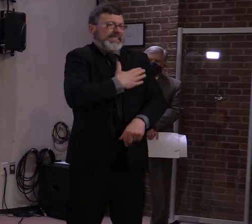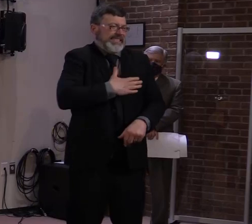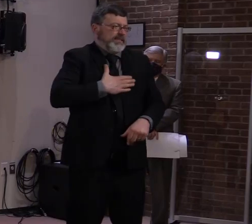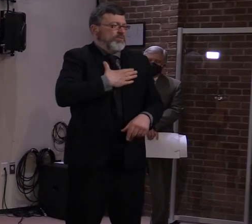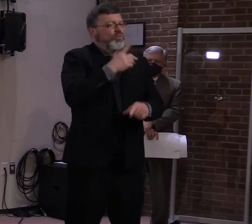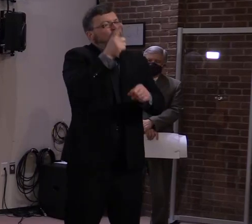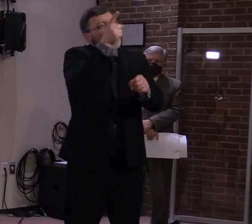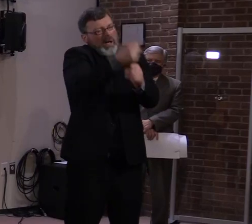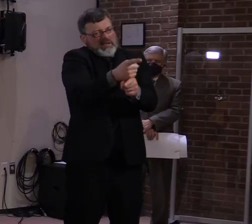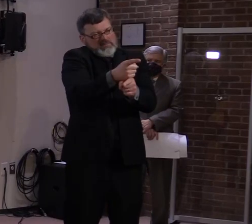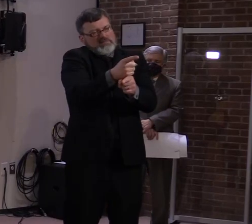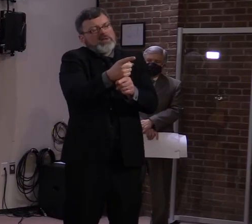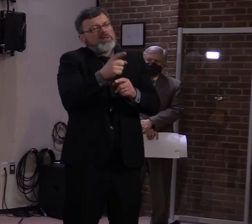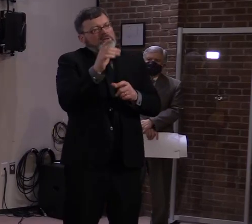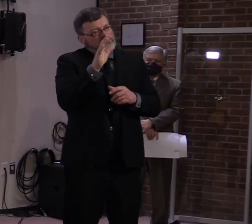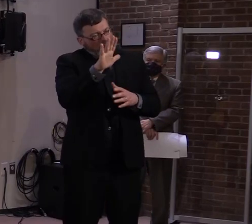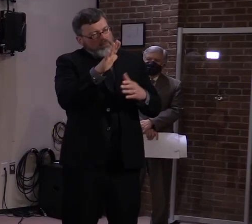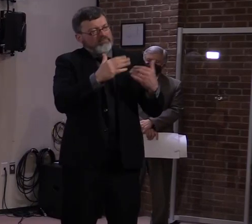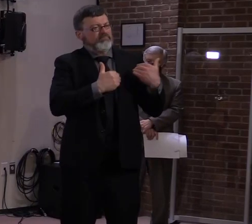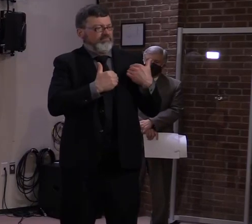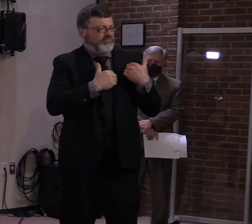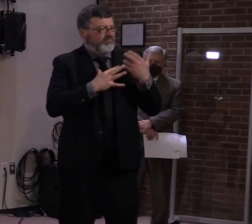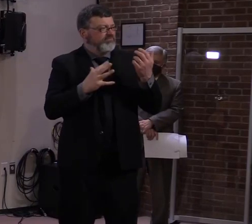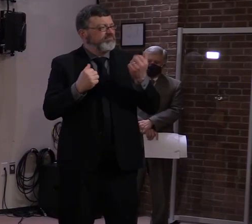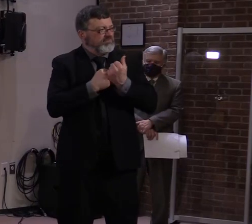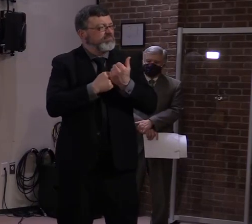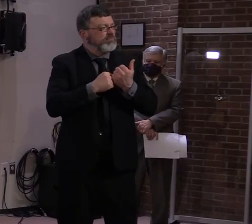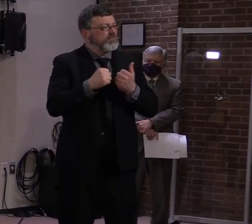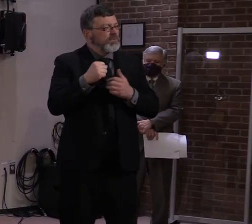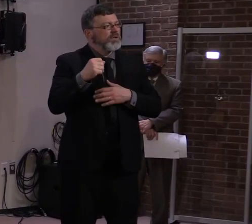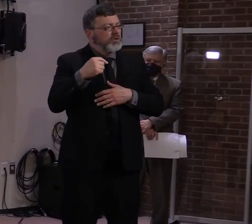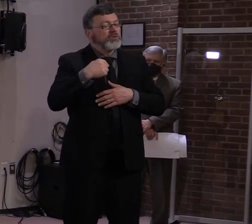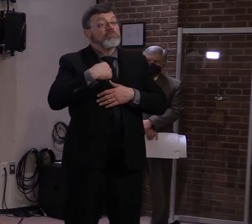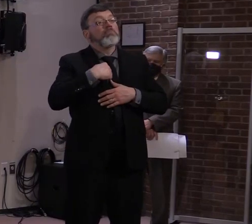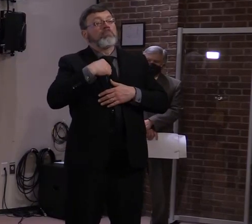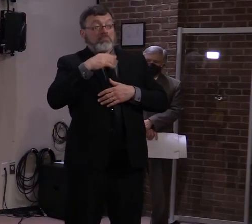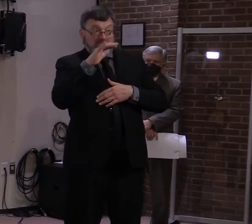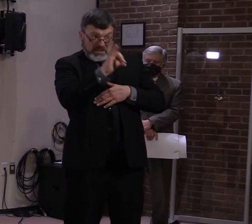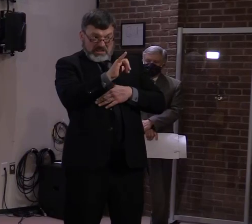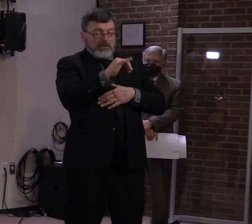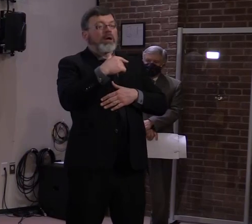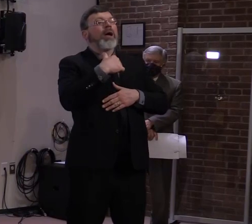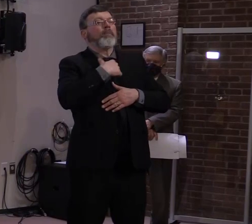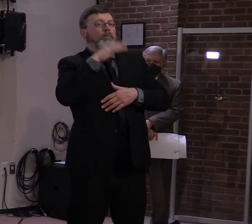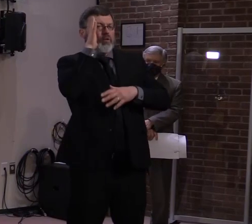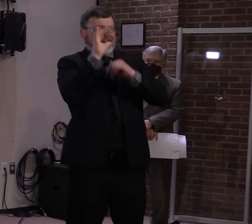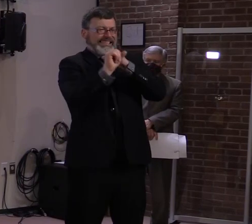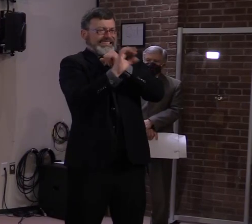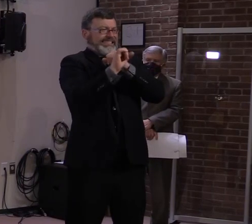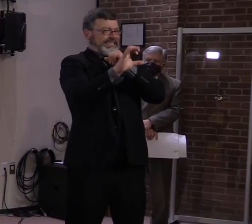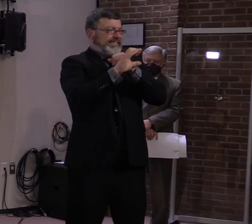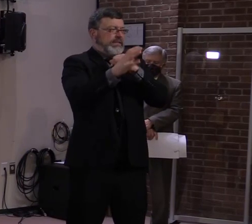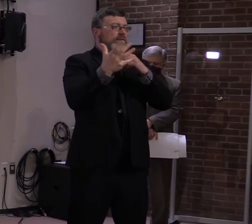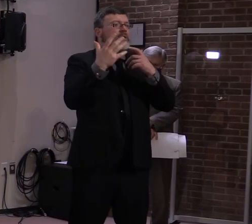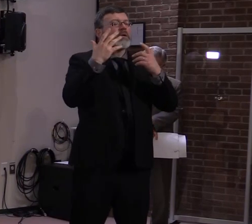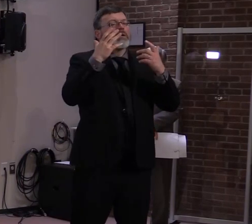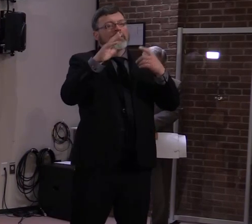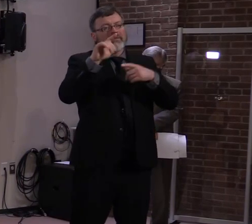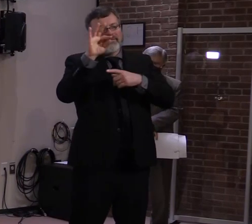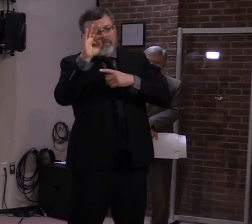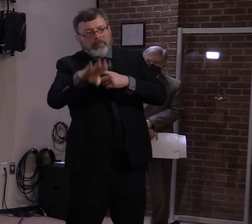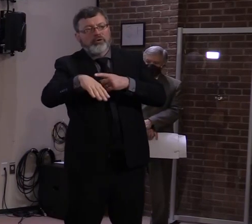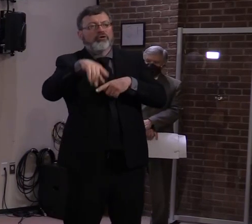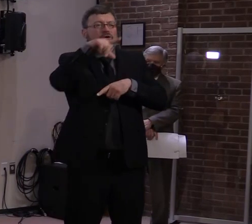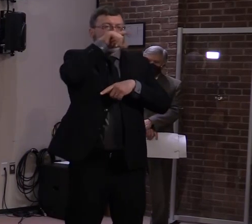much to ask. So we're going to be doing everything we can to try and incentivize, to try and educate,